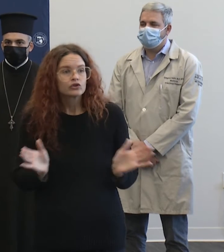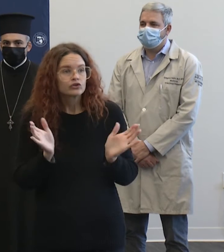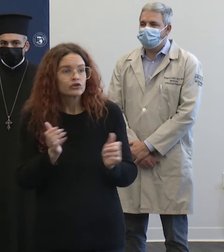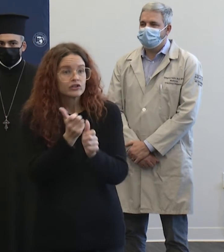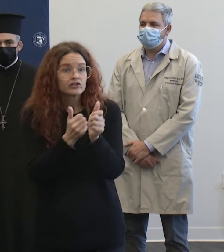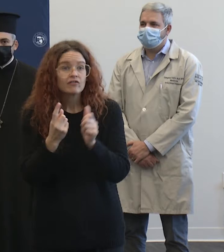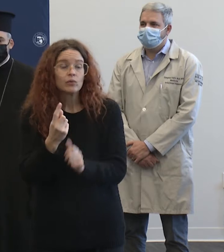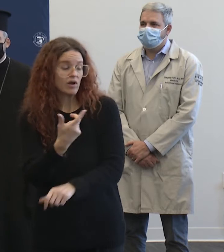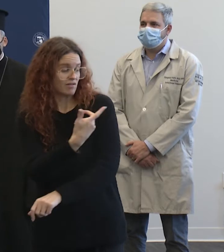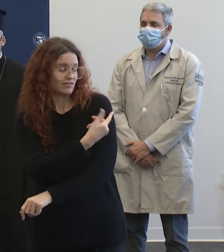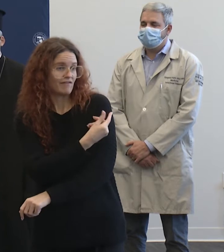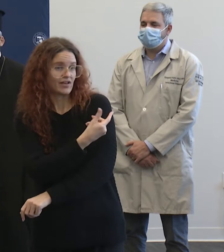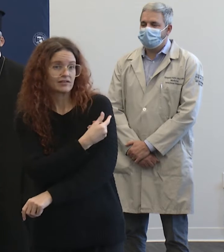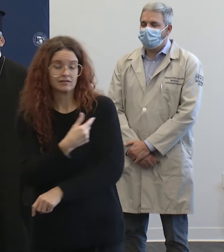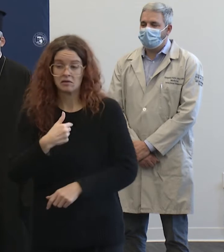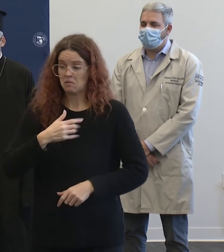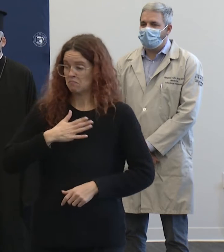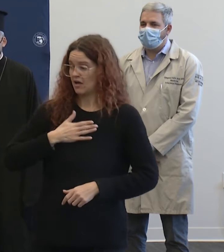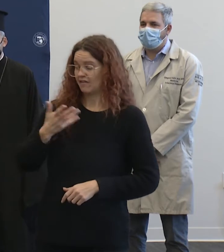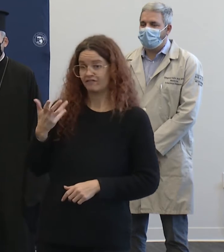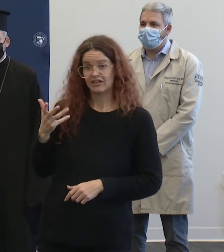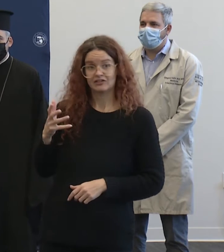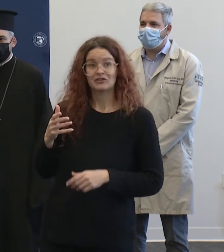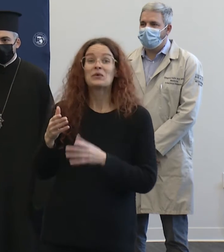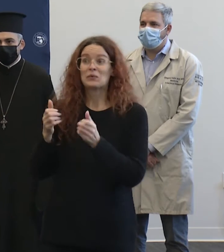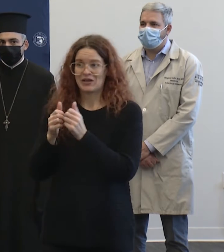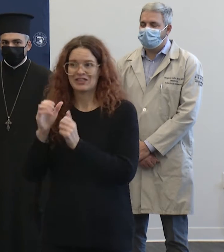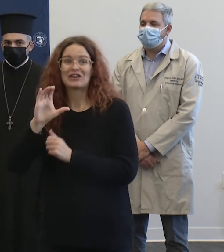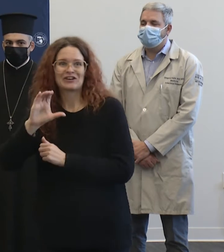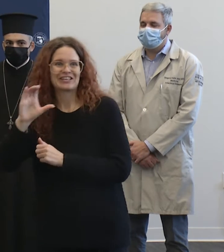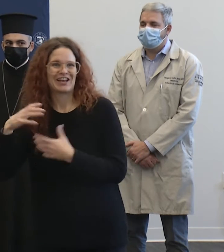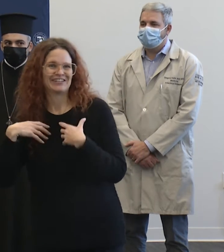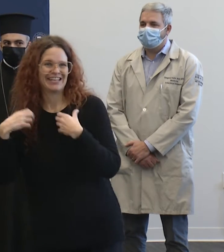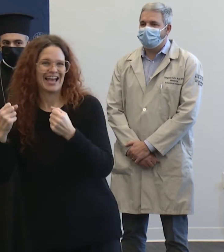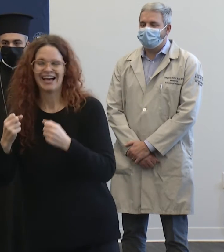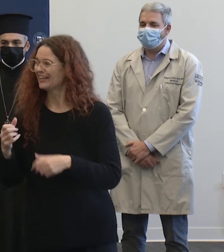get the shots. I've had my shots through Cook County Health,